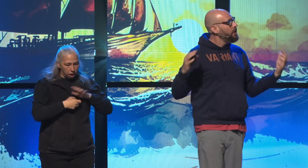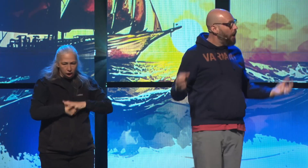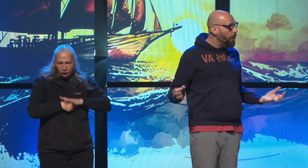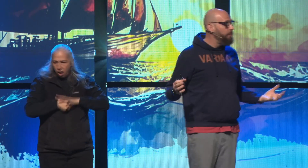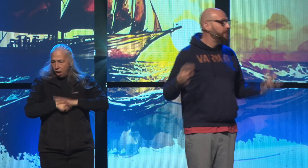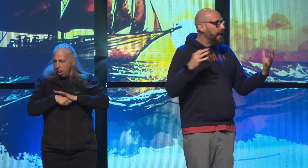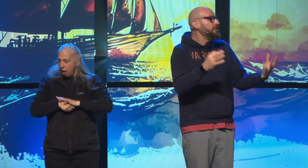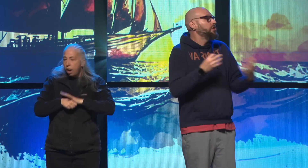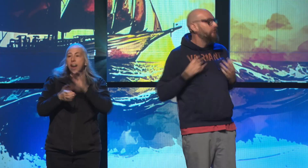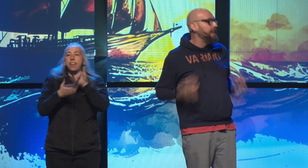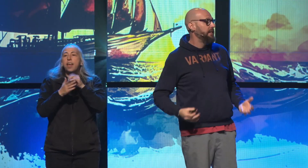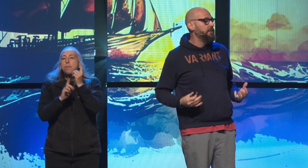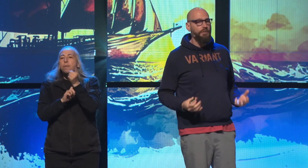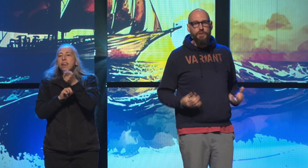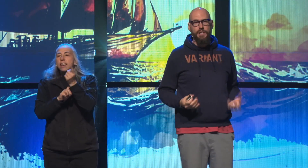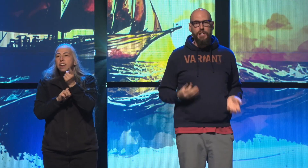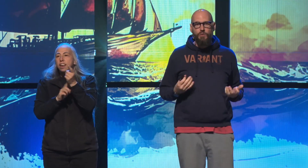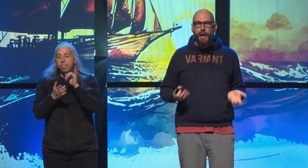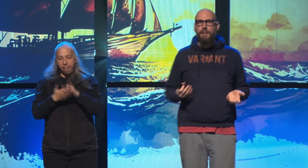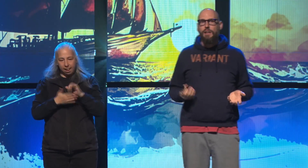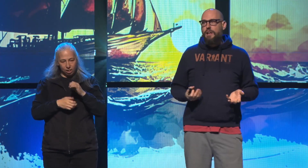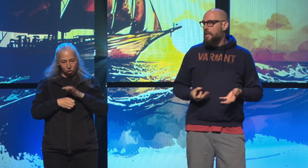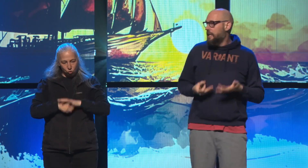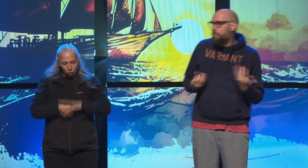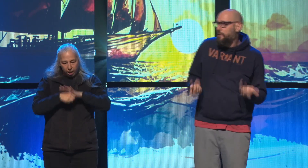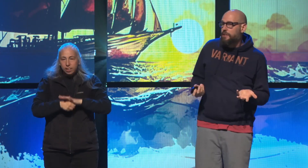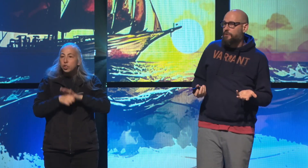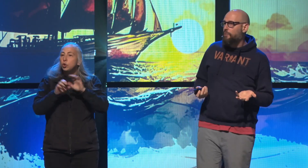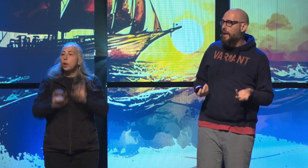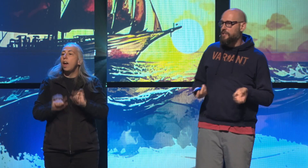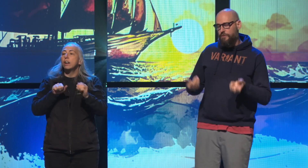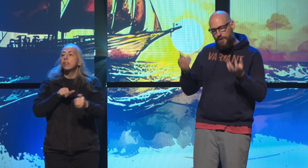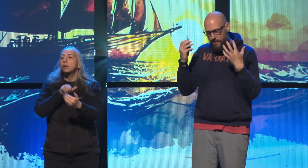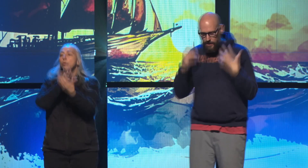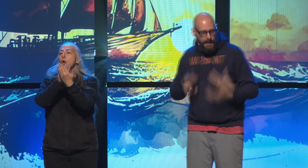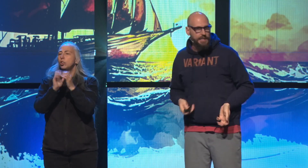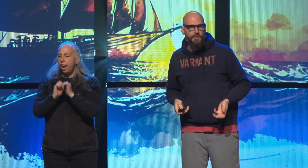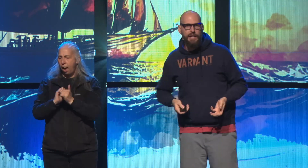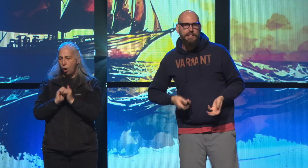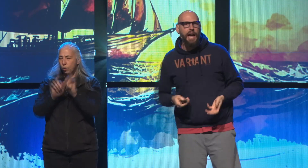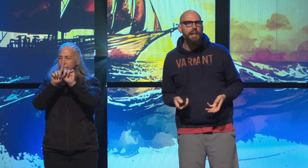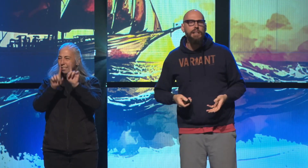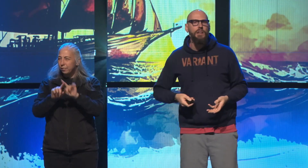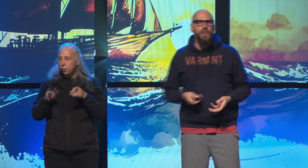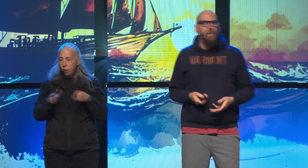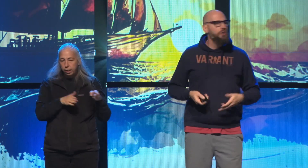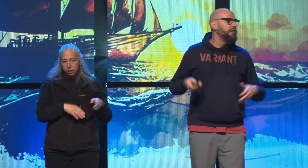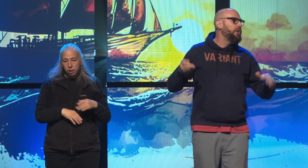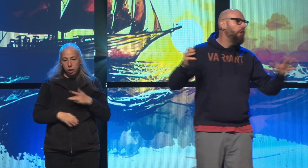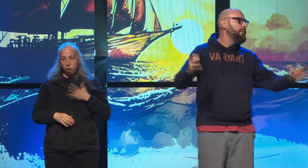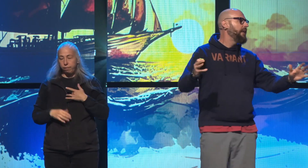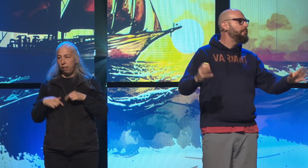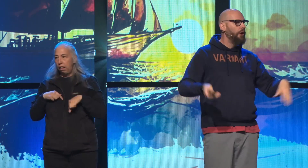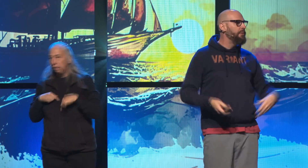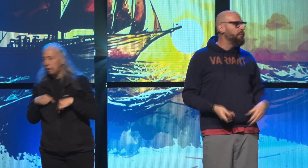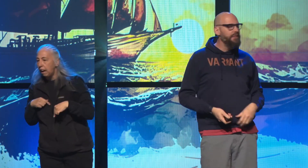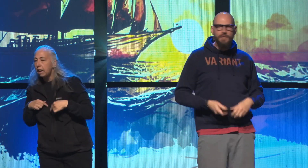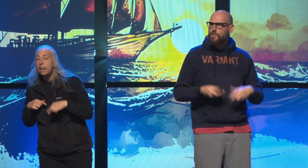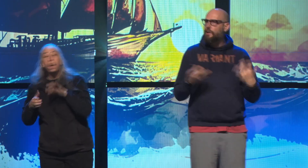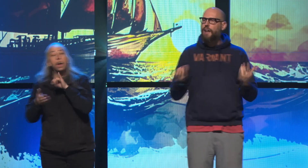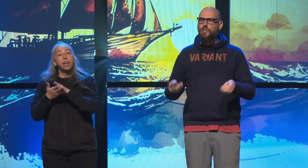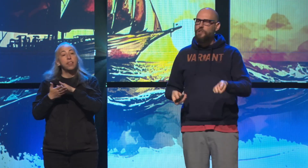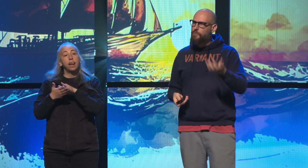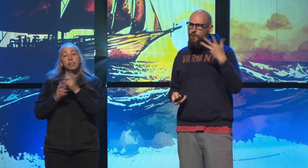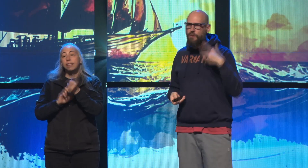moment, you can cope with that stress that you're feeling, right, in a couple of different ways. You're feeling all kinds of anxiety. You could cope in that moment